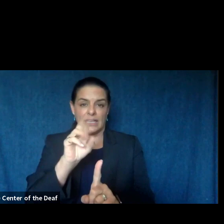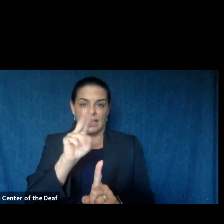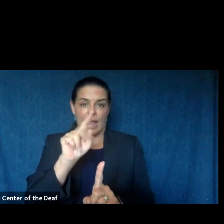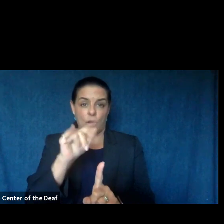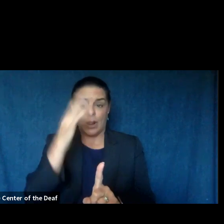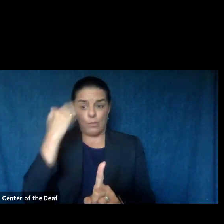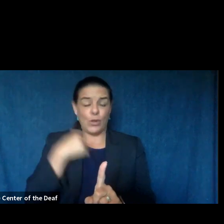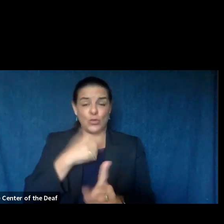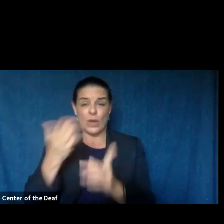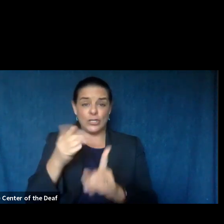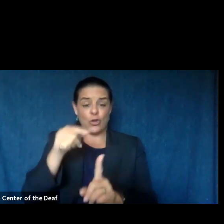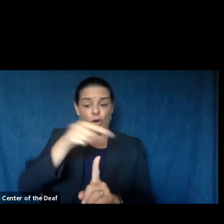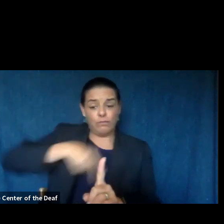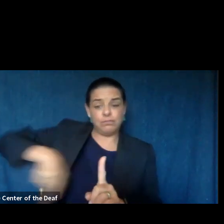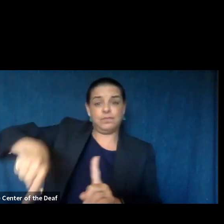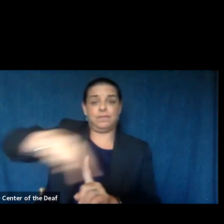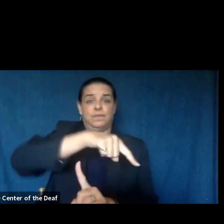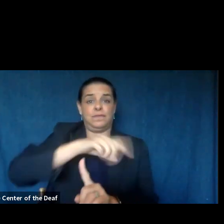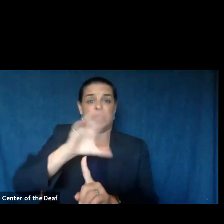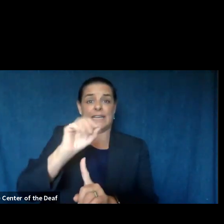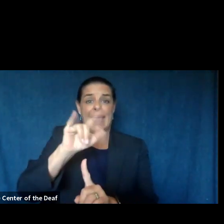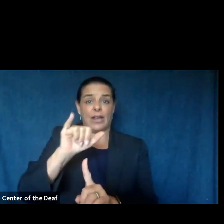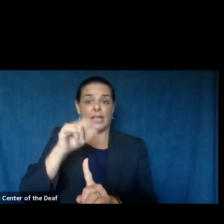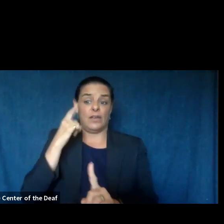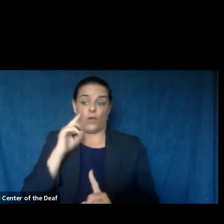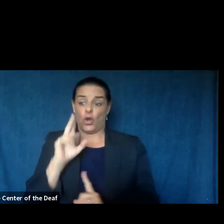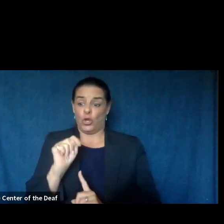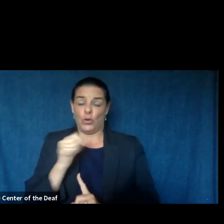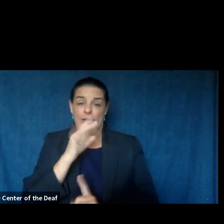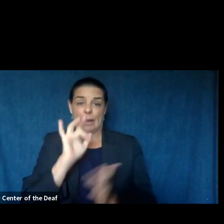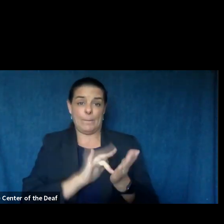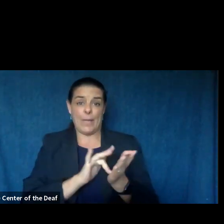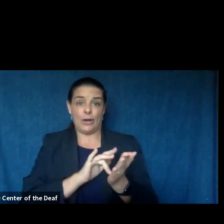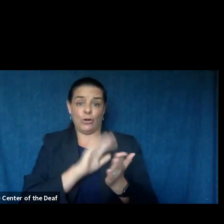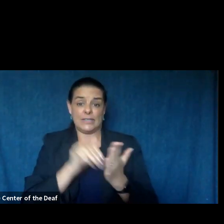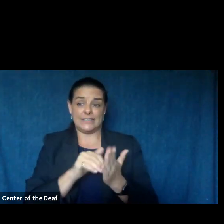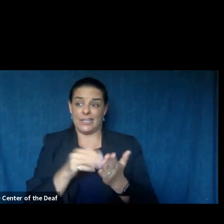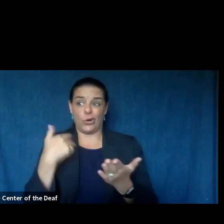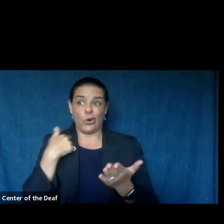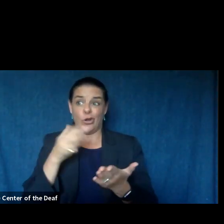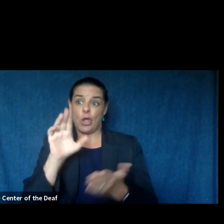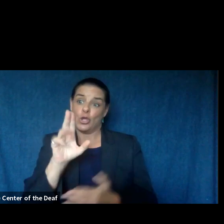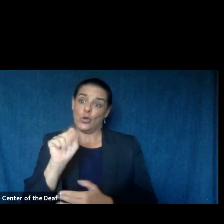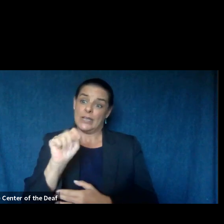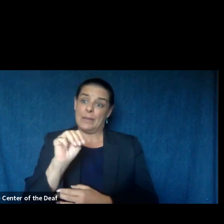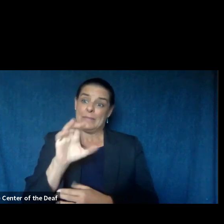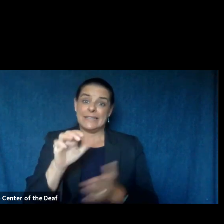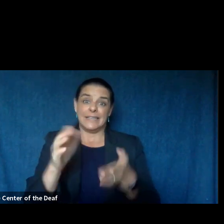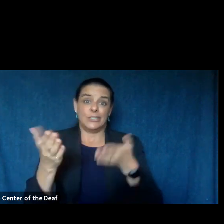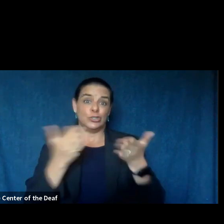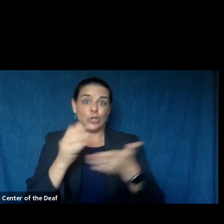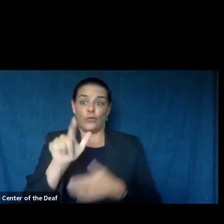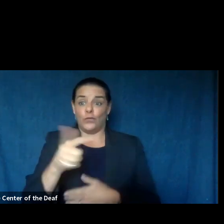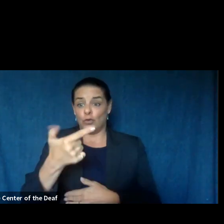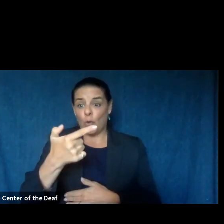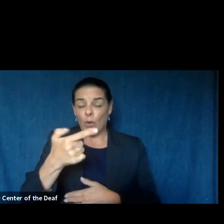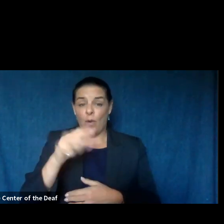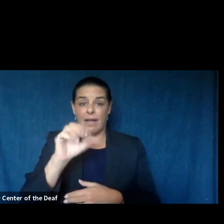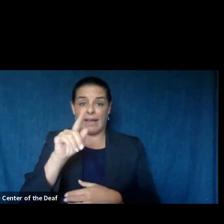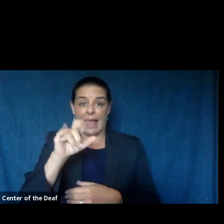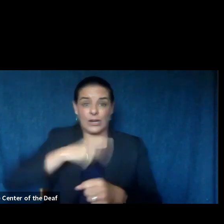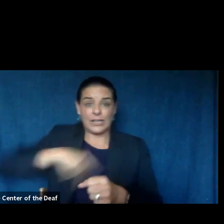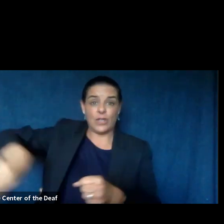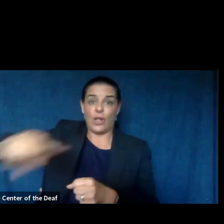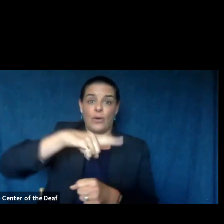serve Knox and the surrounding for UT Medical Center is the surrounding 21 counties. And so we look at those collectively. And also I will